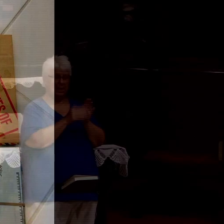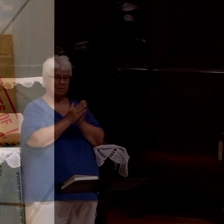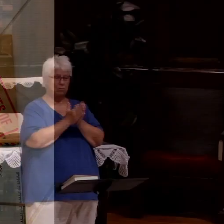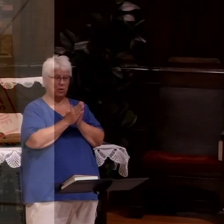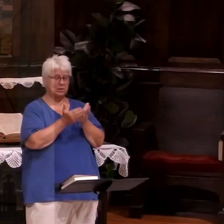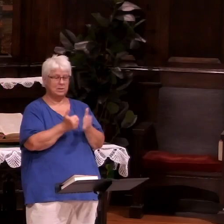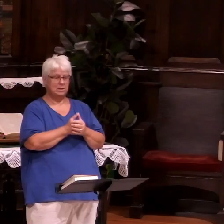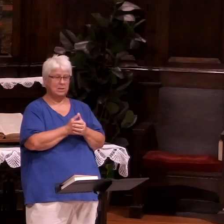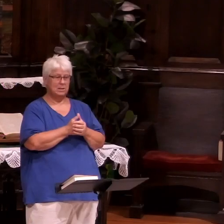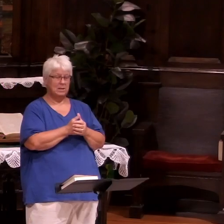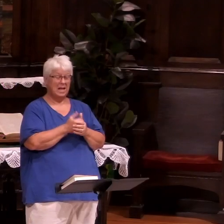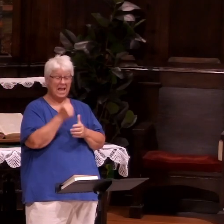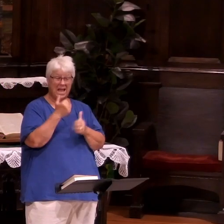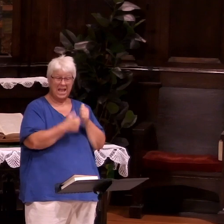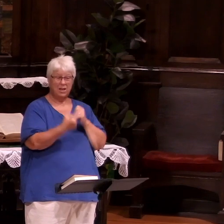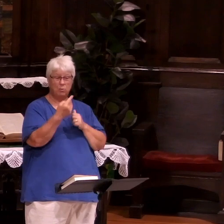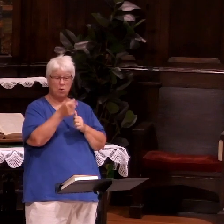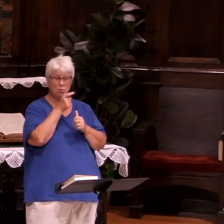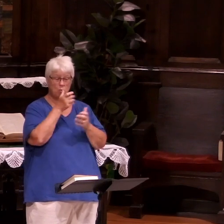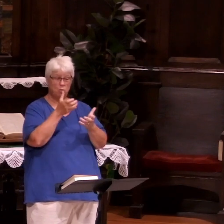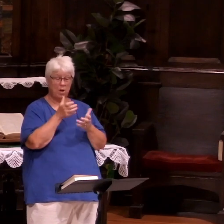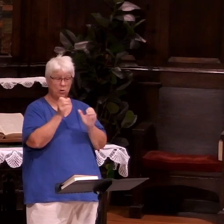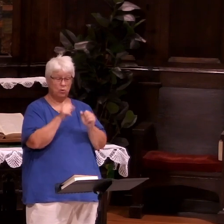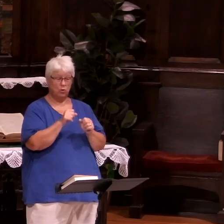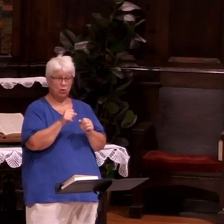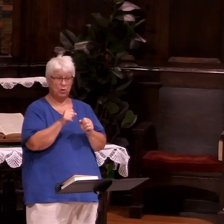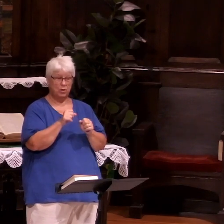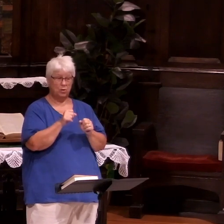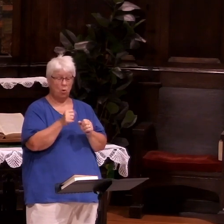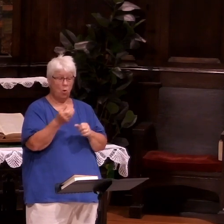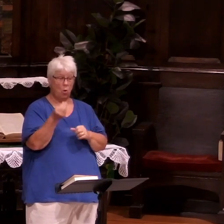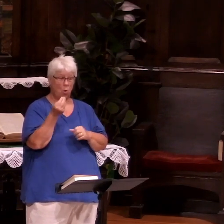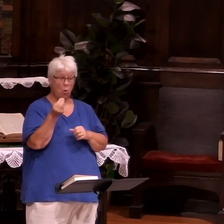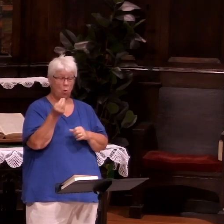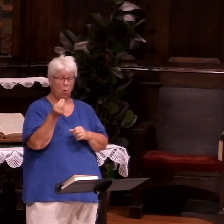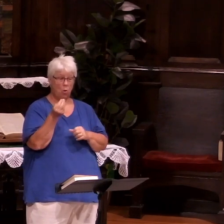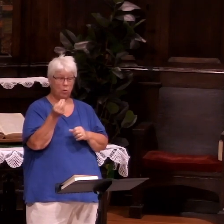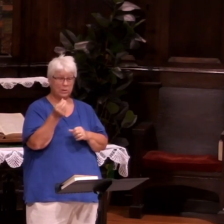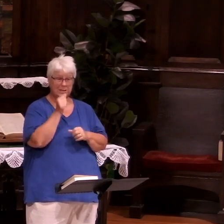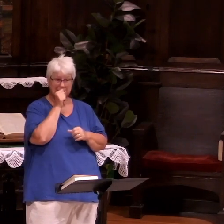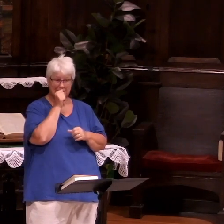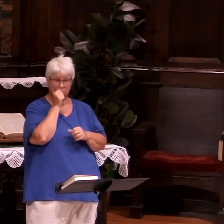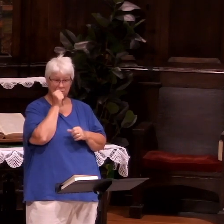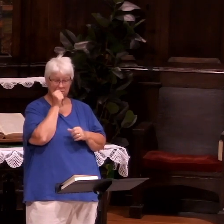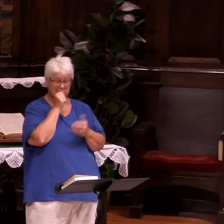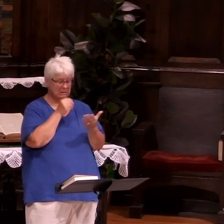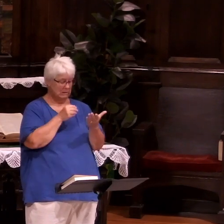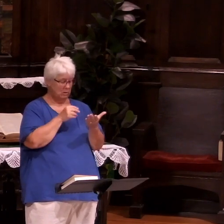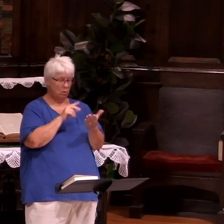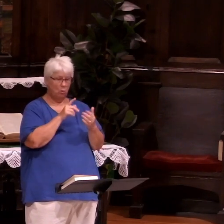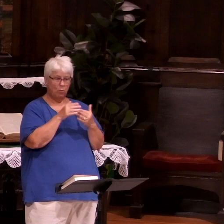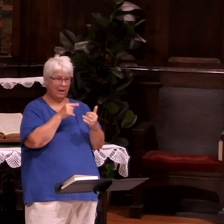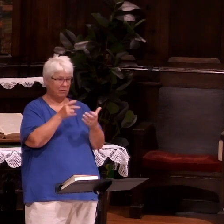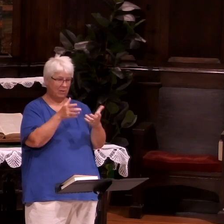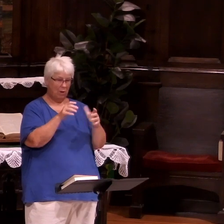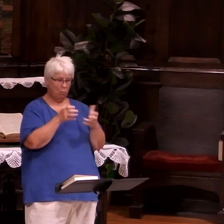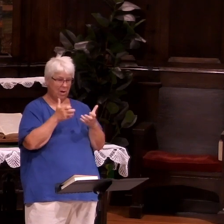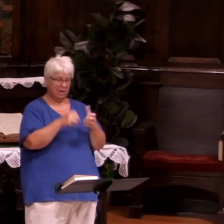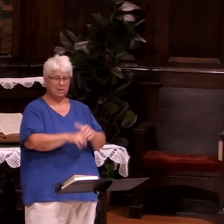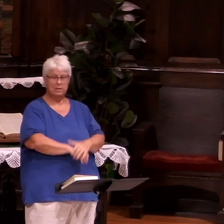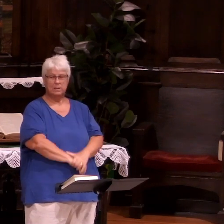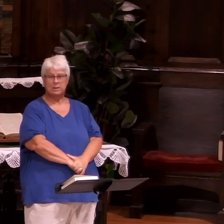books, so that anyone who wanted could literally hold these anonymous secrets in their hands whenever